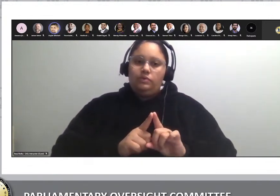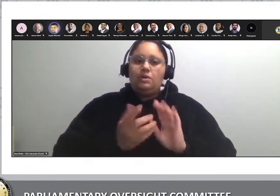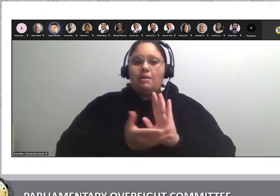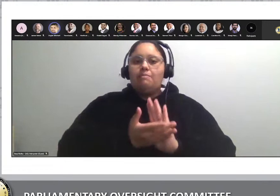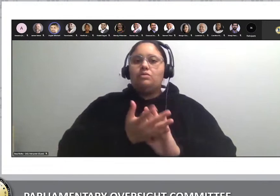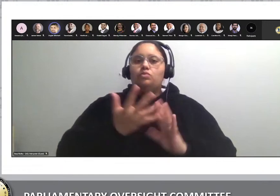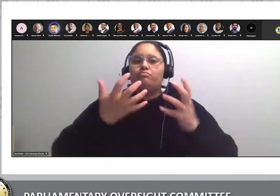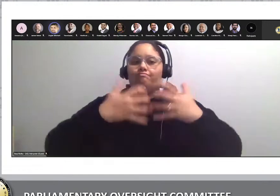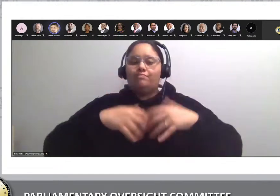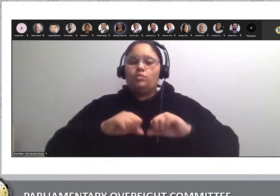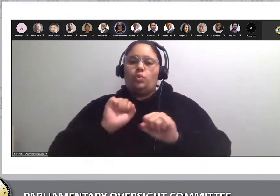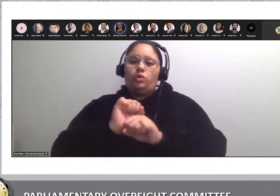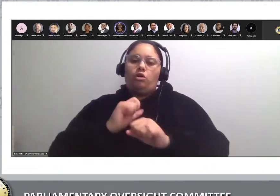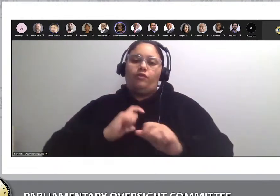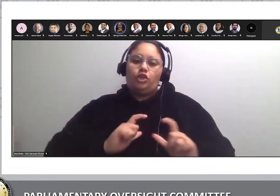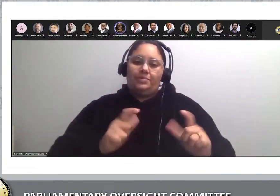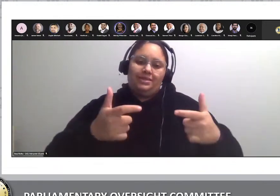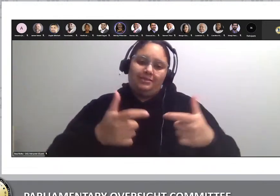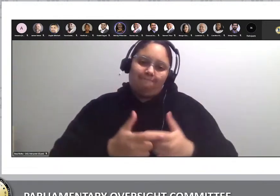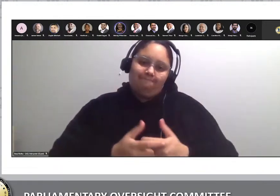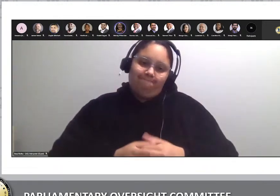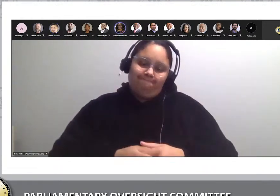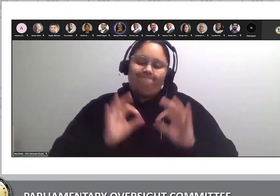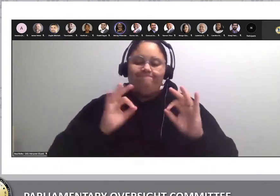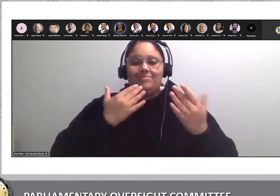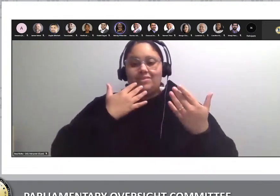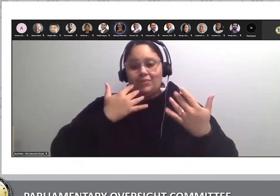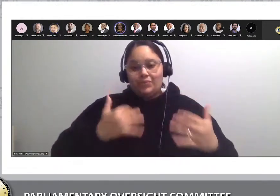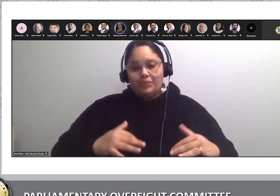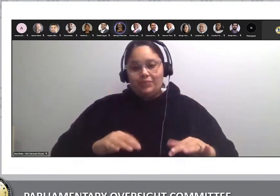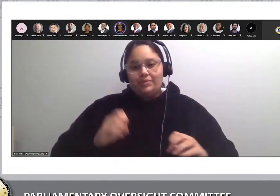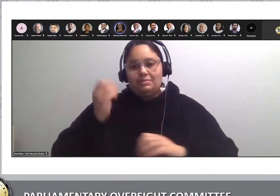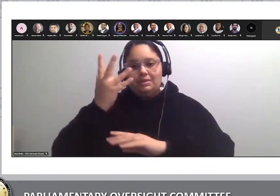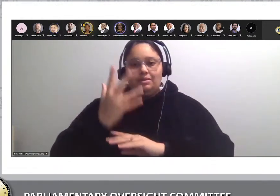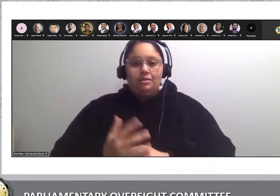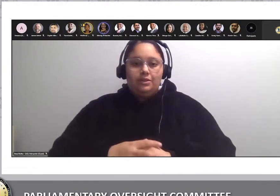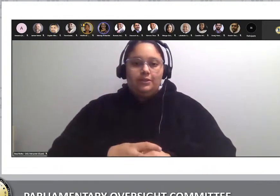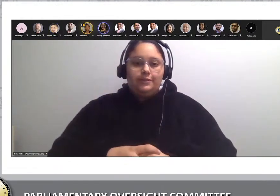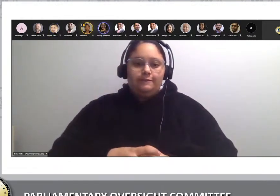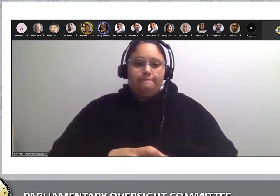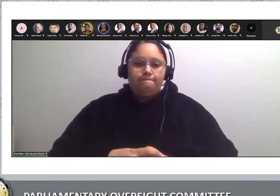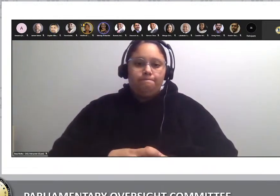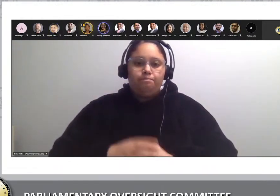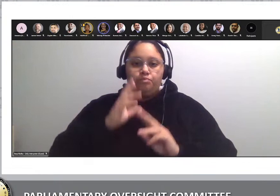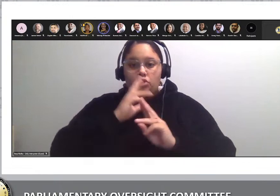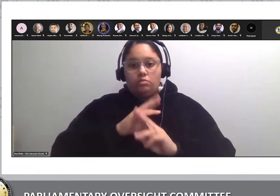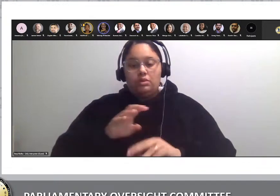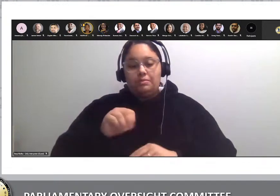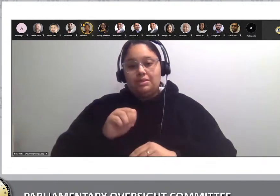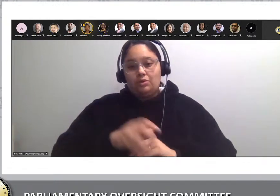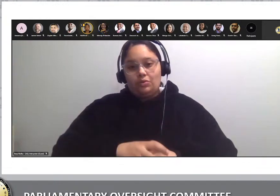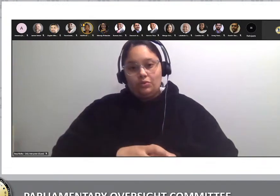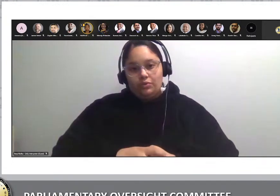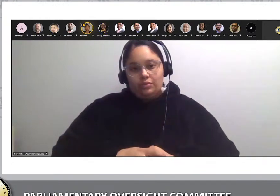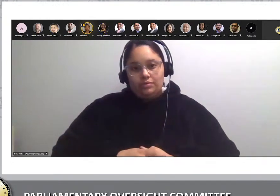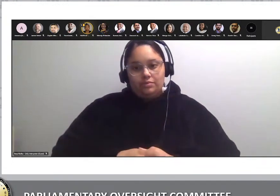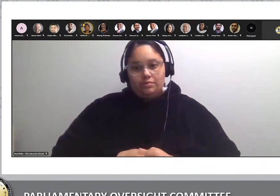to the work of committees. Absolutely. Thank you very much for that, Speaker. Honourable Maseko.